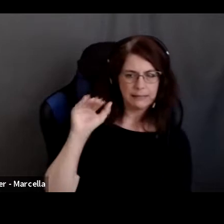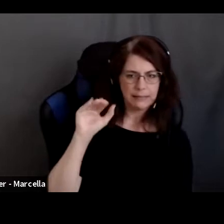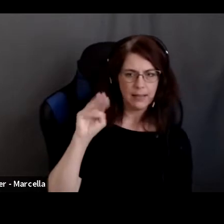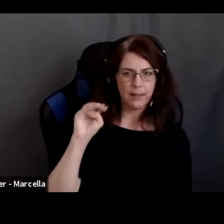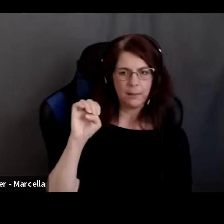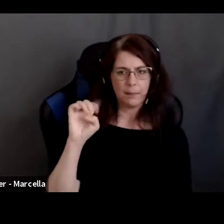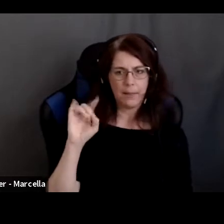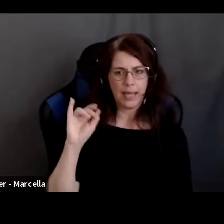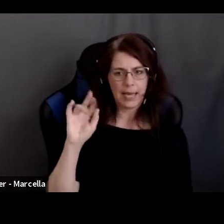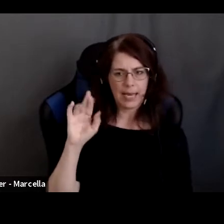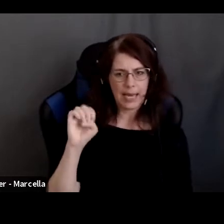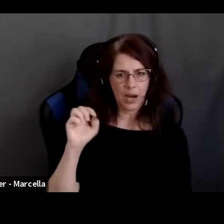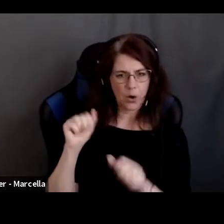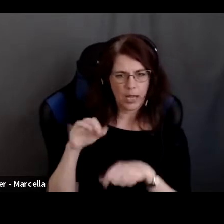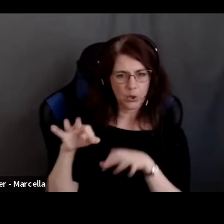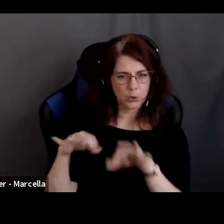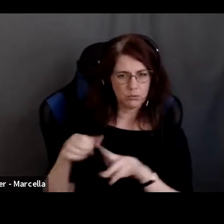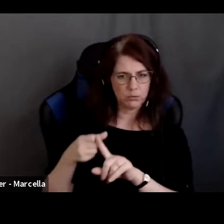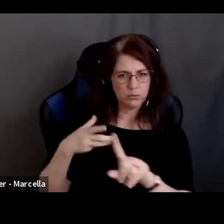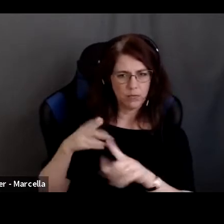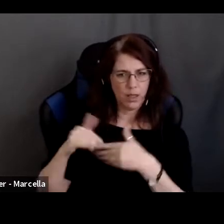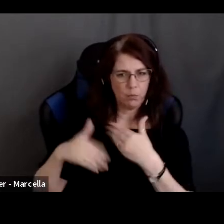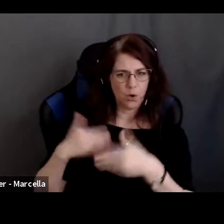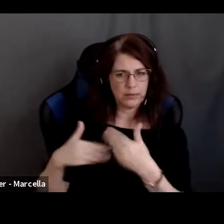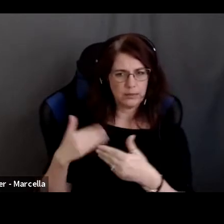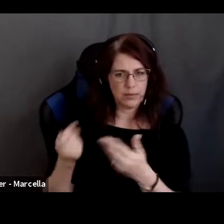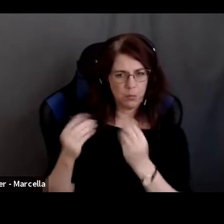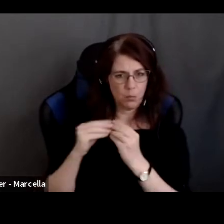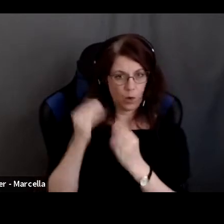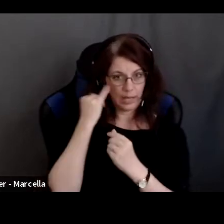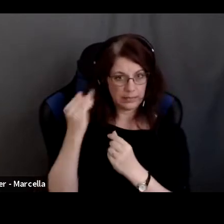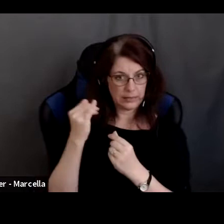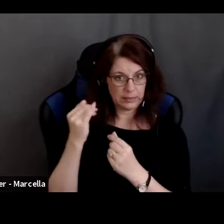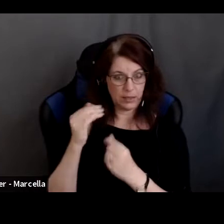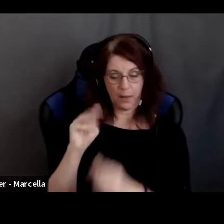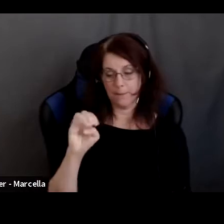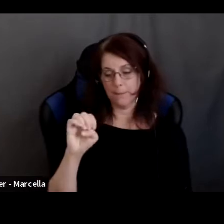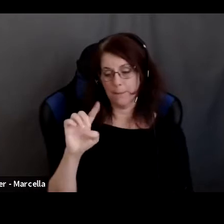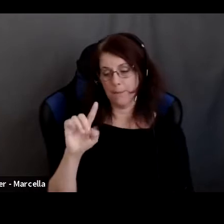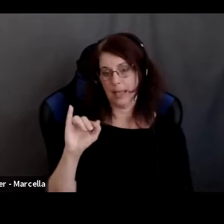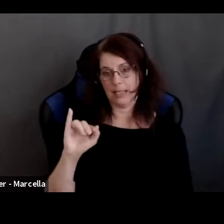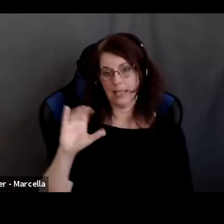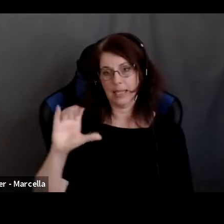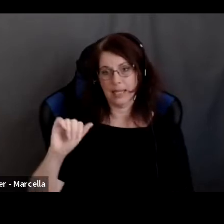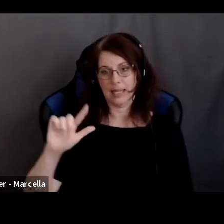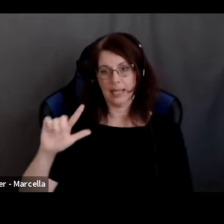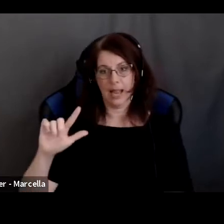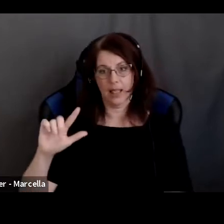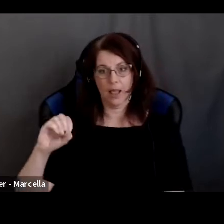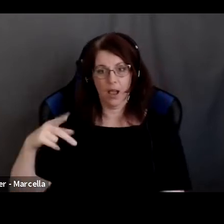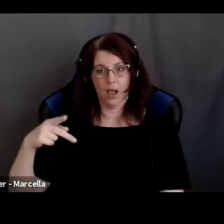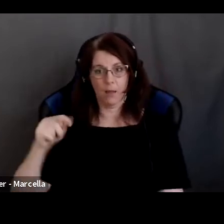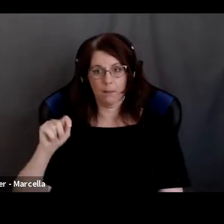cover it, can you elaborate on this petition process? Any idea of Medi-Cal, Opti coverage